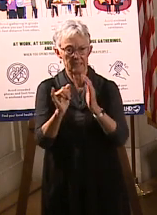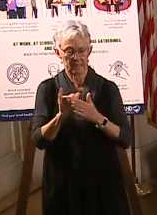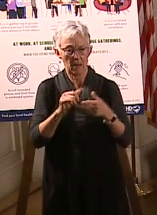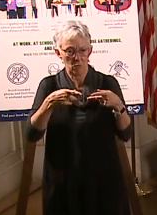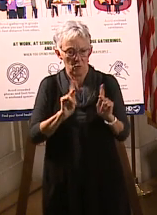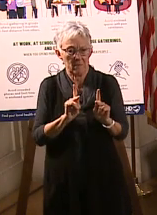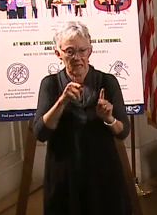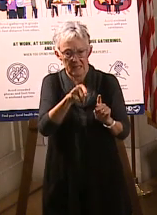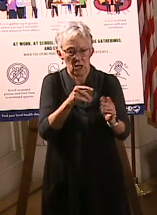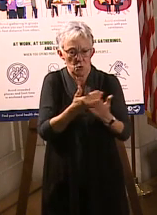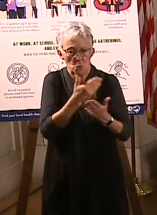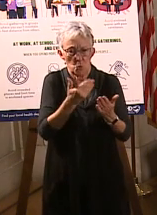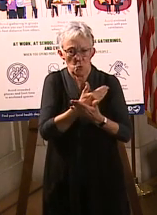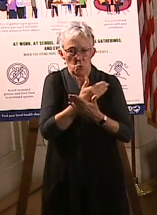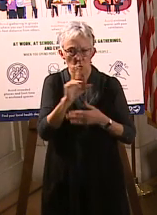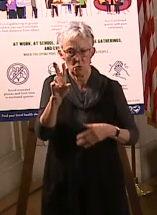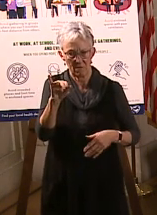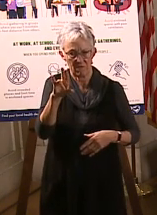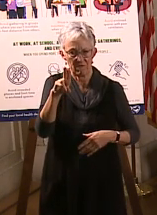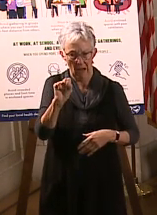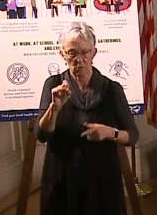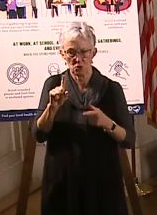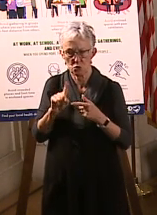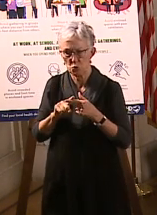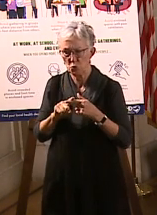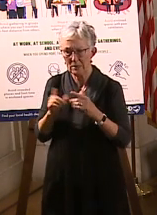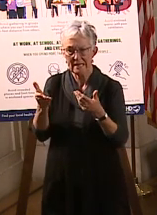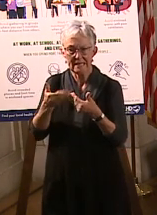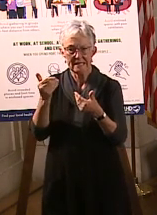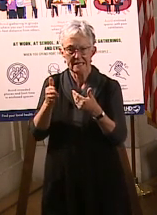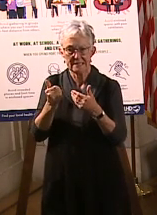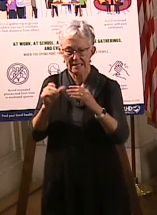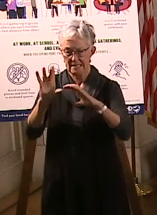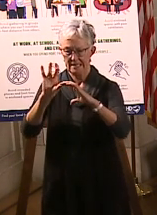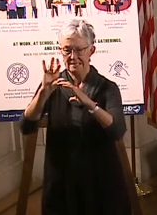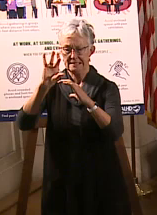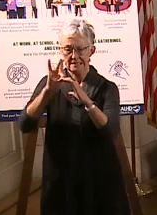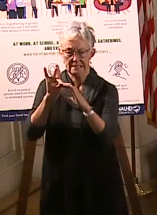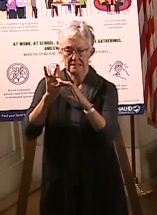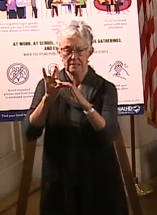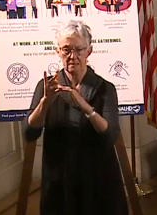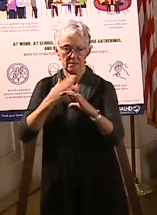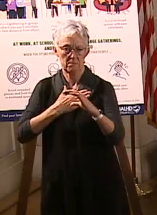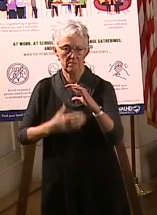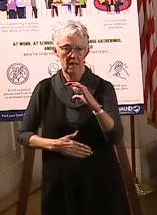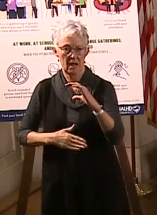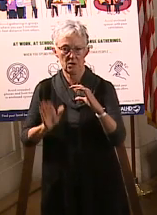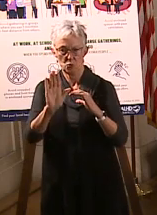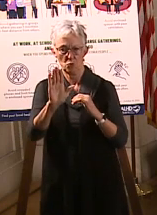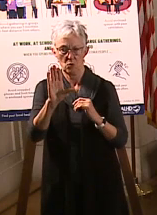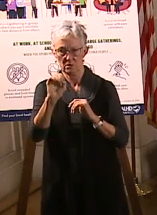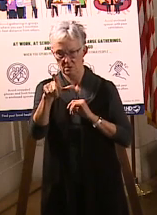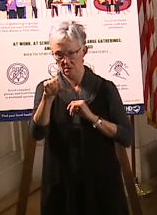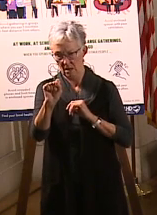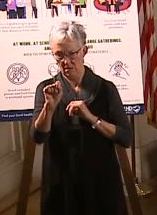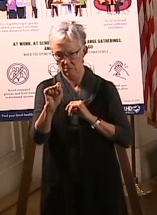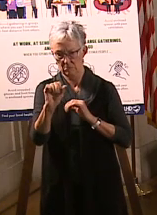to bind to the human cell easier than the normal variant. So we go to the next slide.